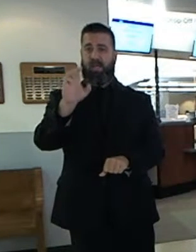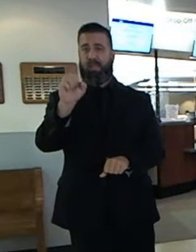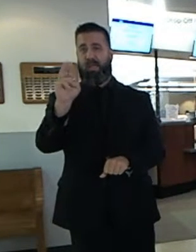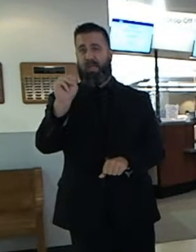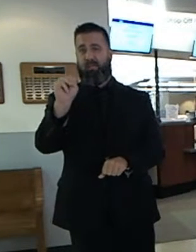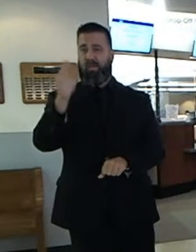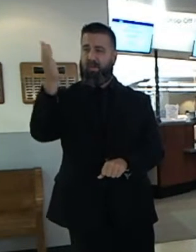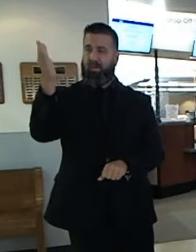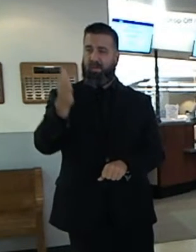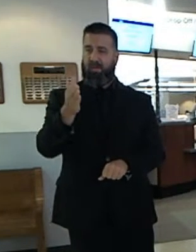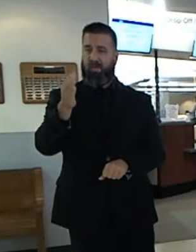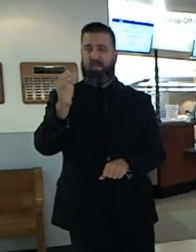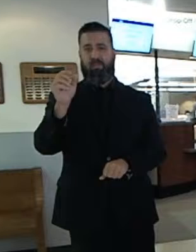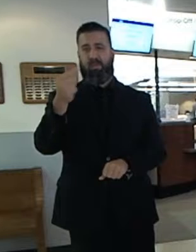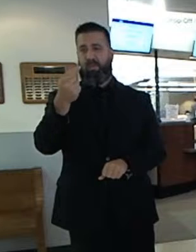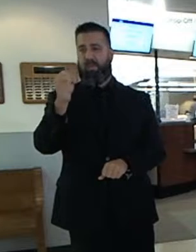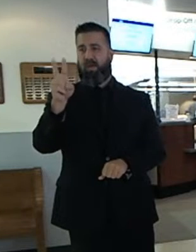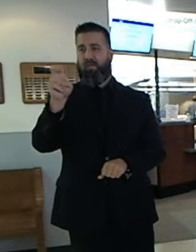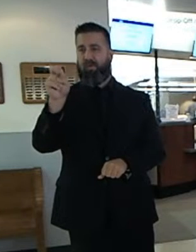sdlcorona.com/government-services or call